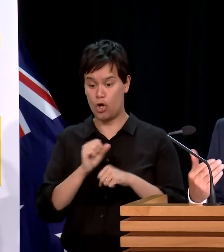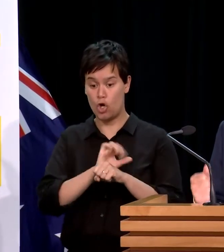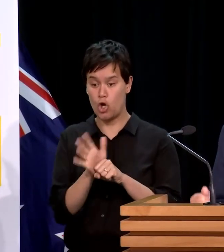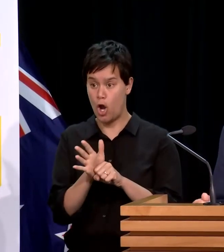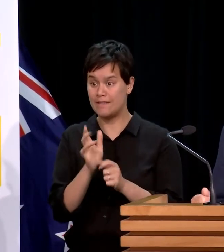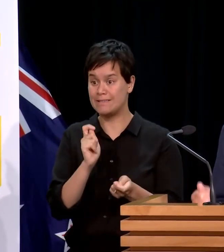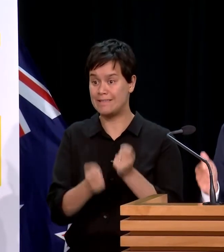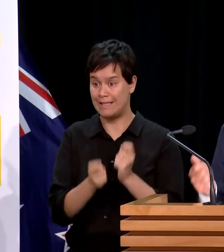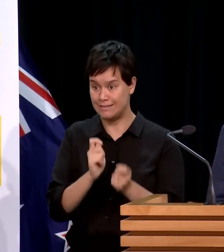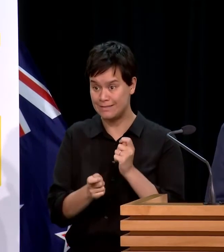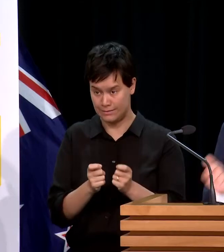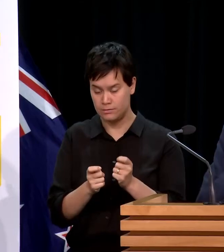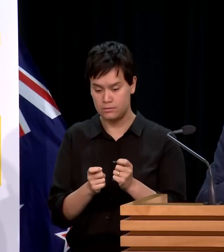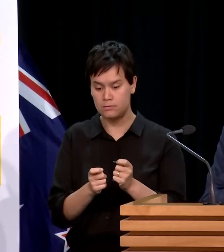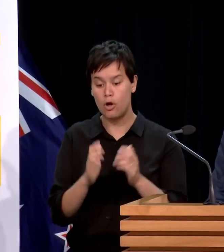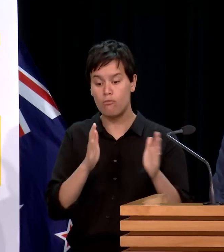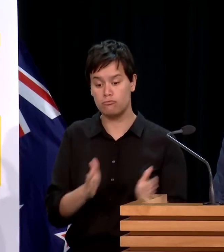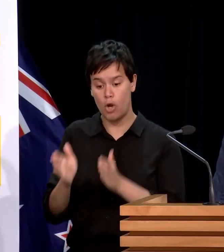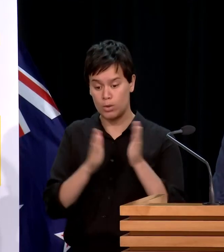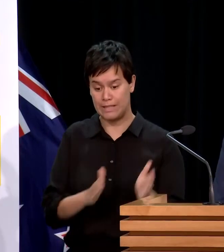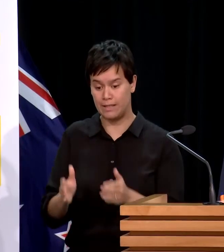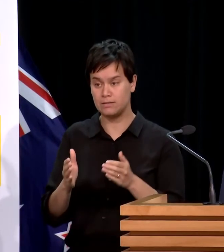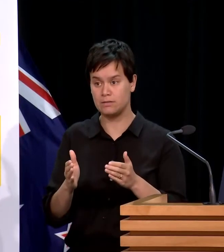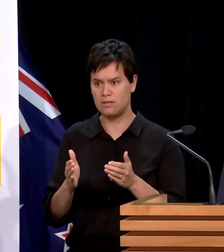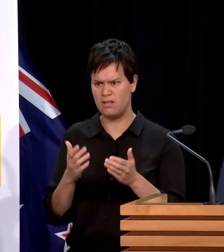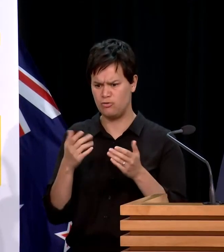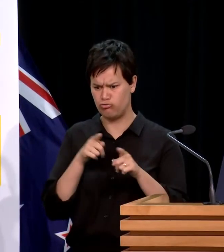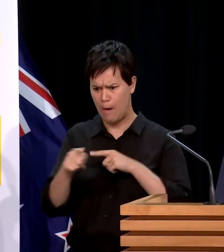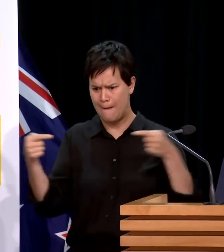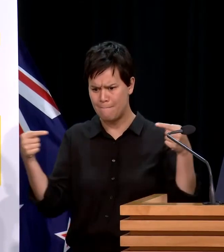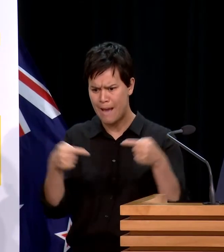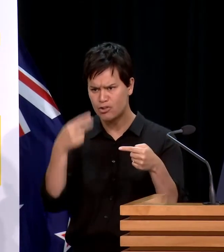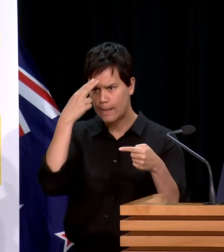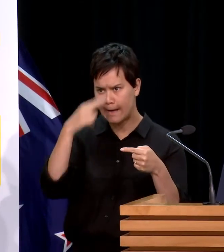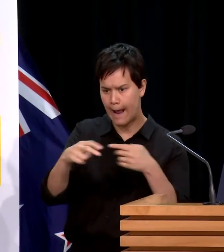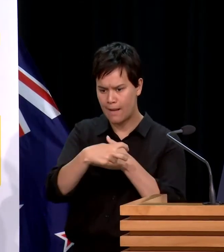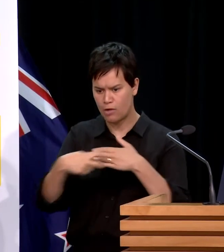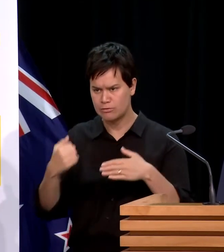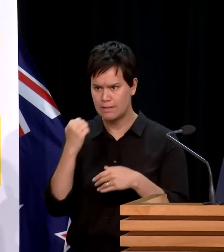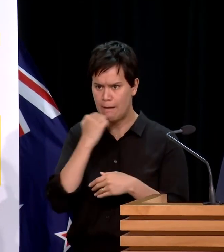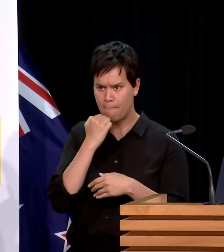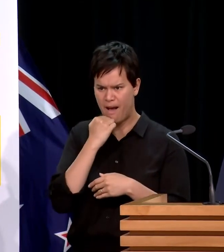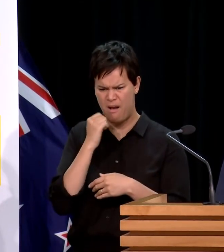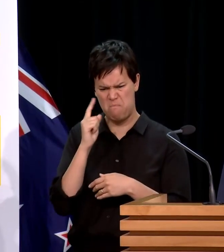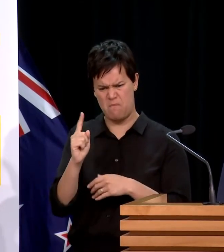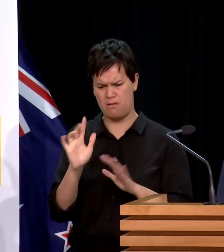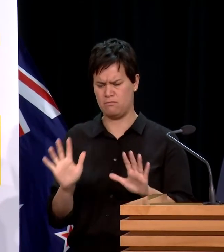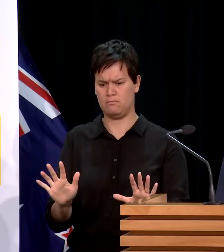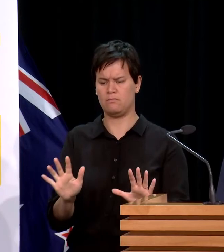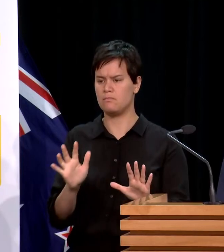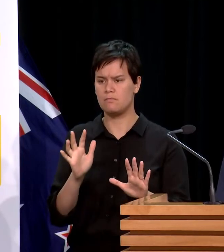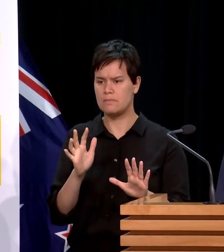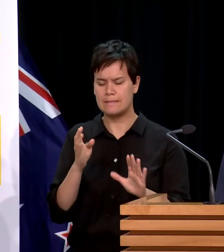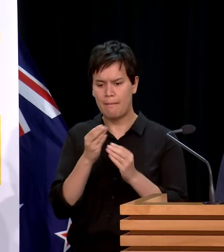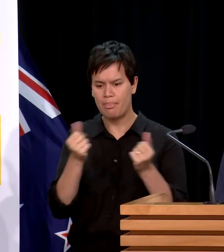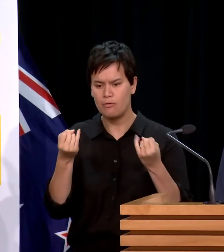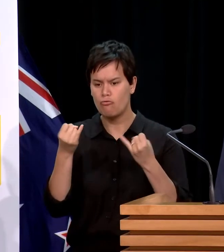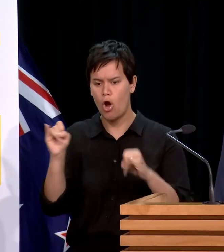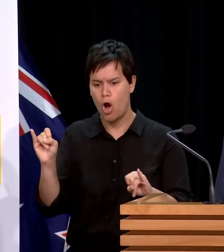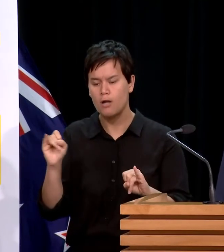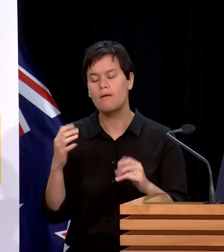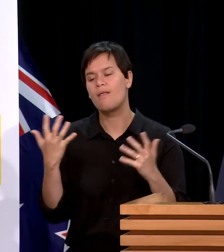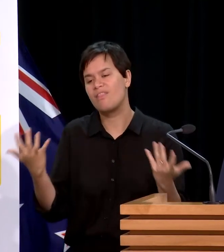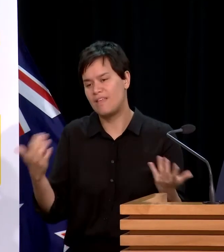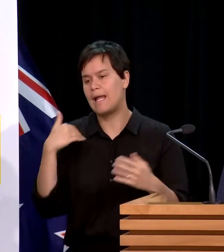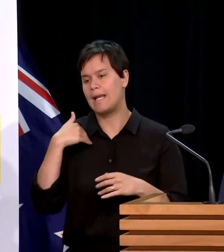they won't process it and they will go back and be resampled. I think there were 3 instances among the many thousands